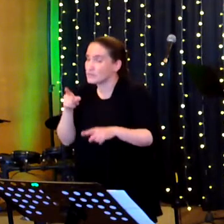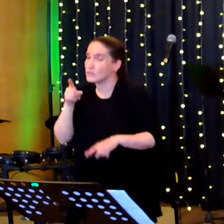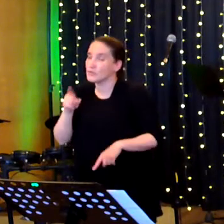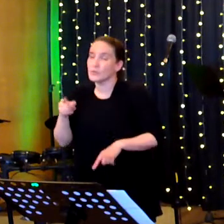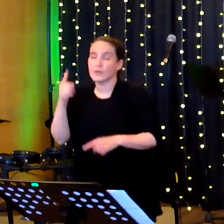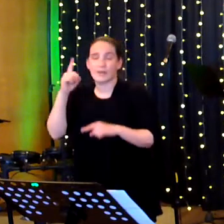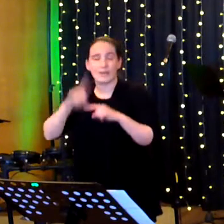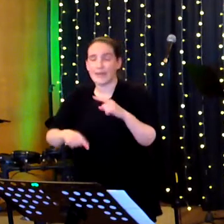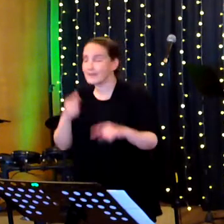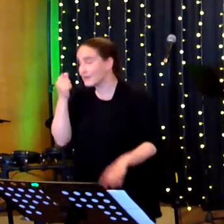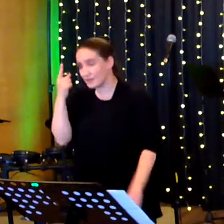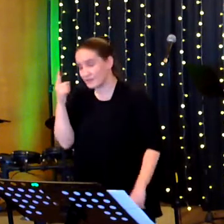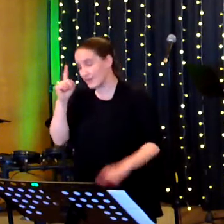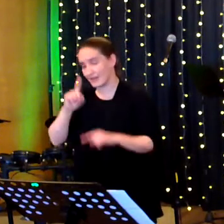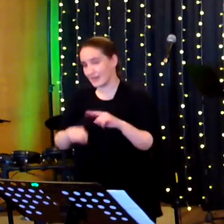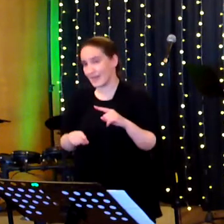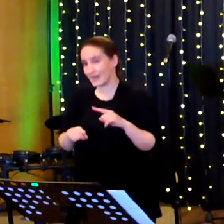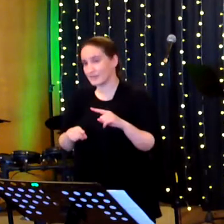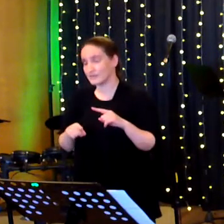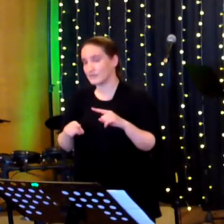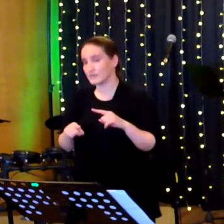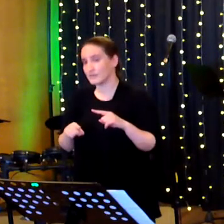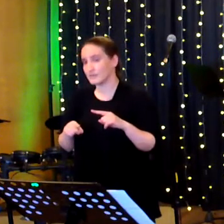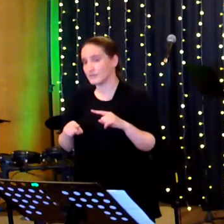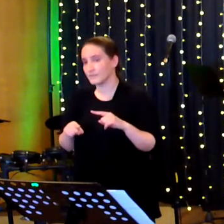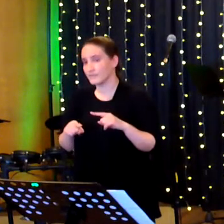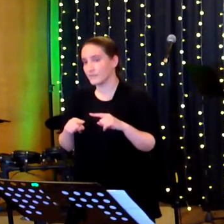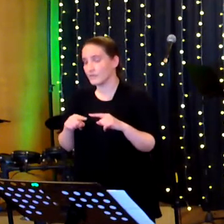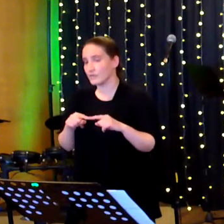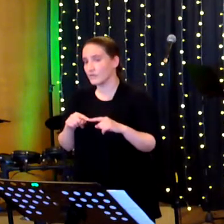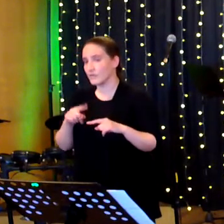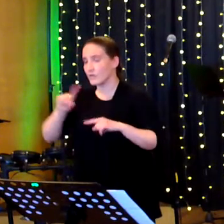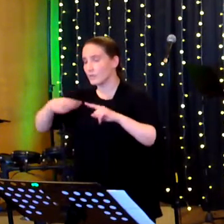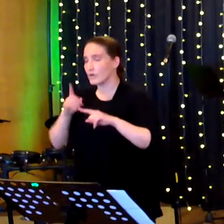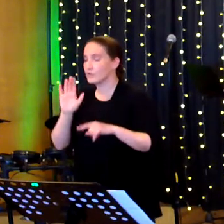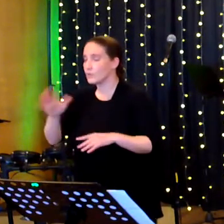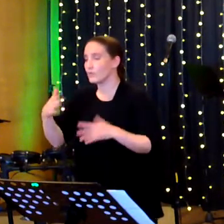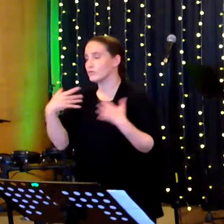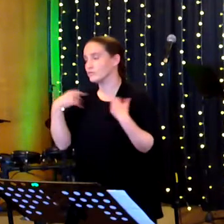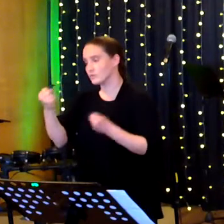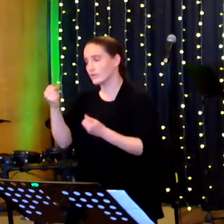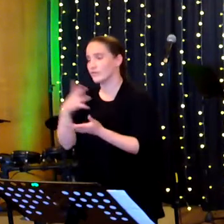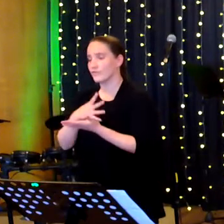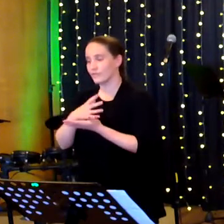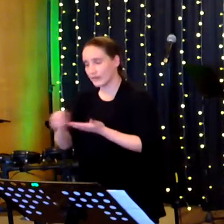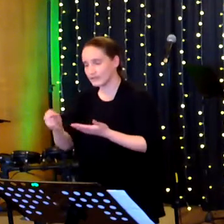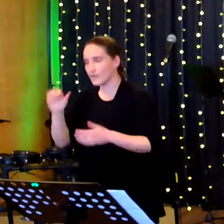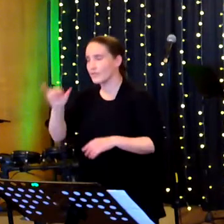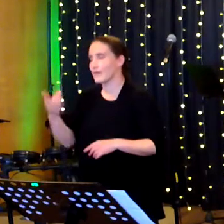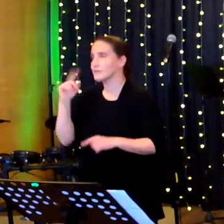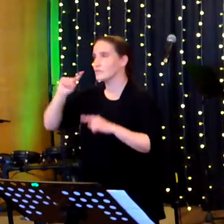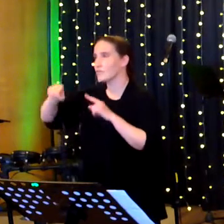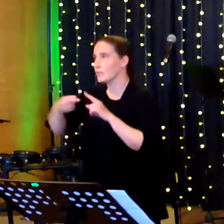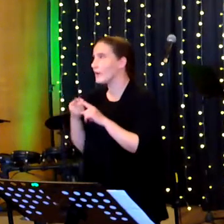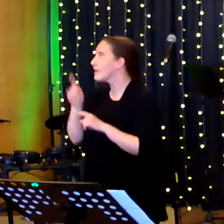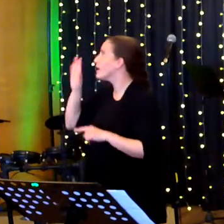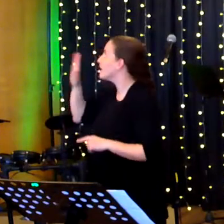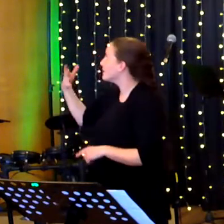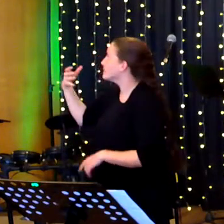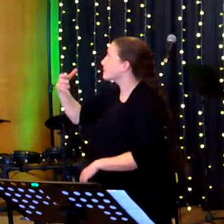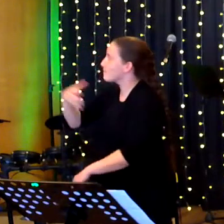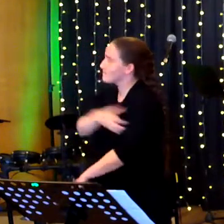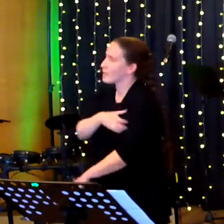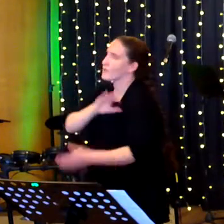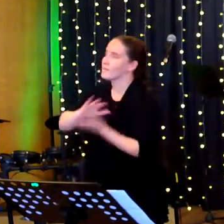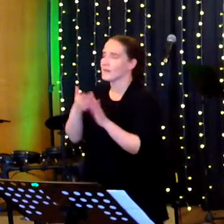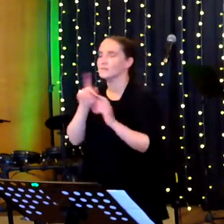this anymore, I'm at the end of myself, that's when his power becomes so real. Now